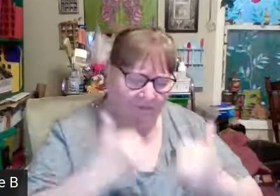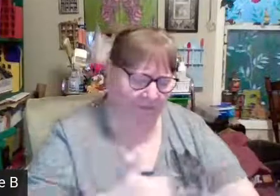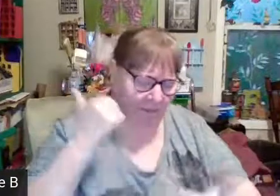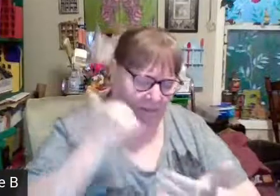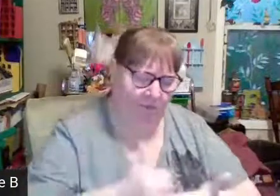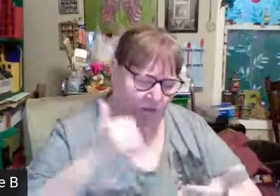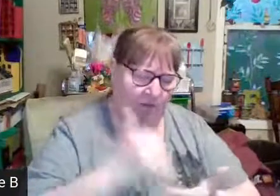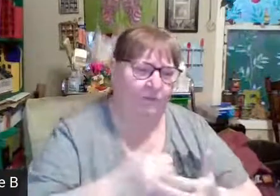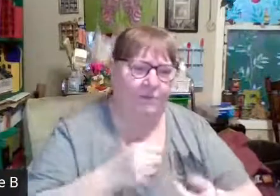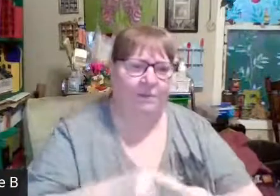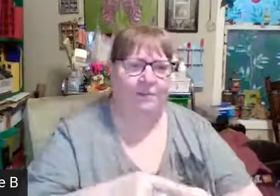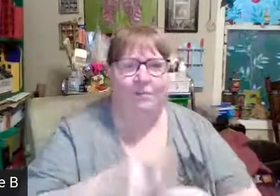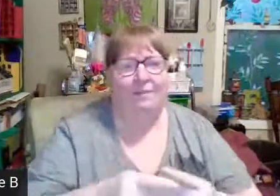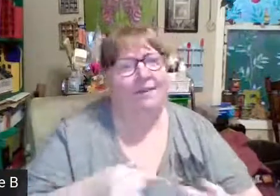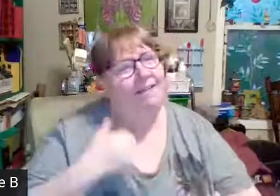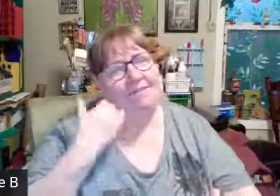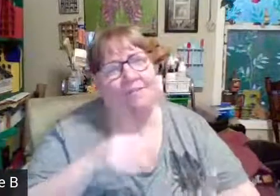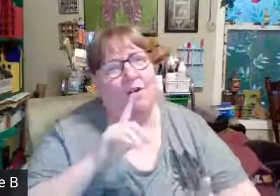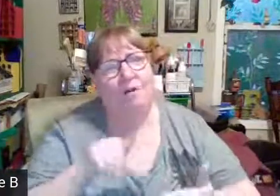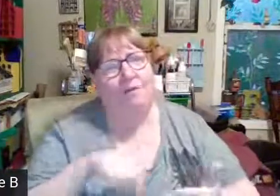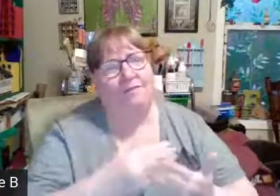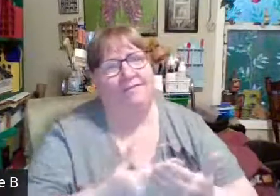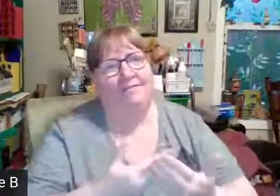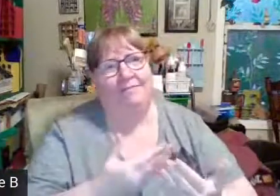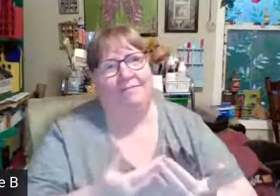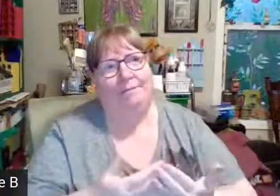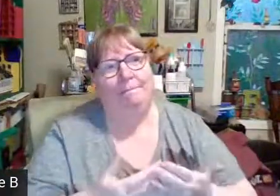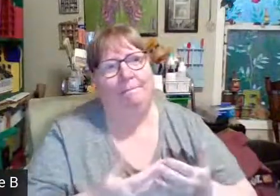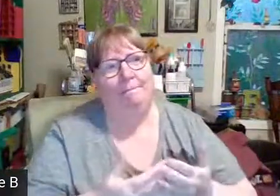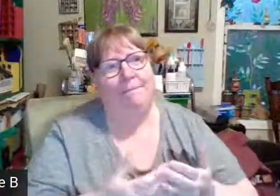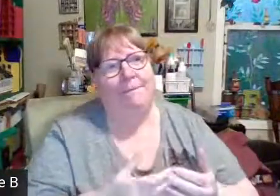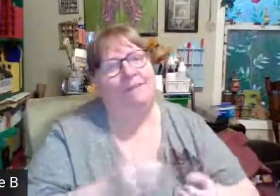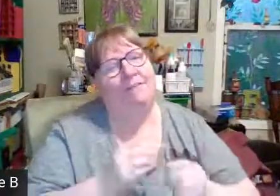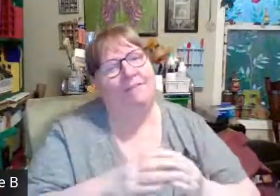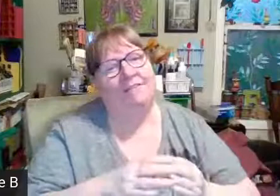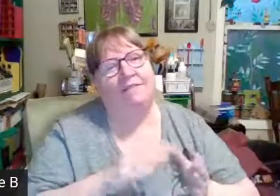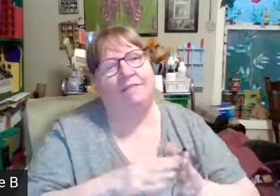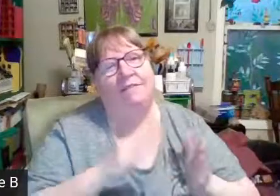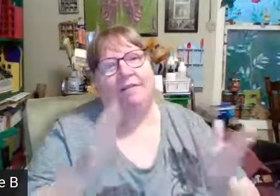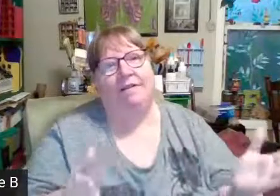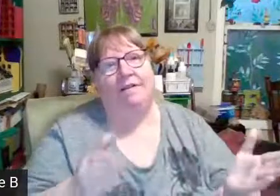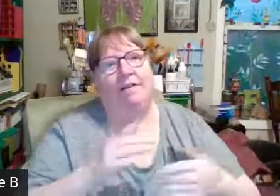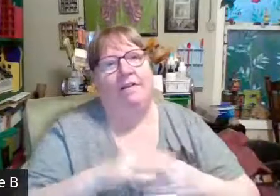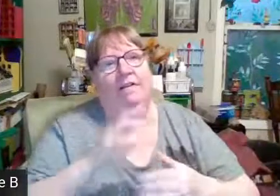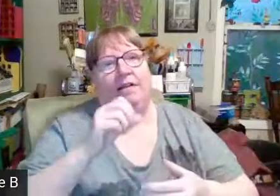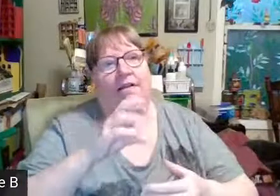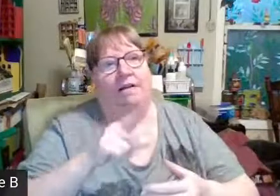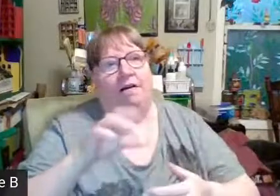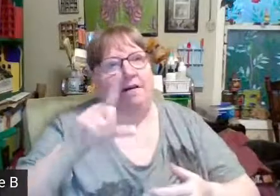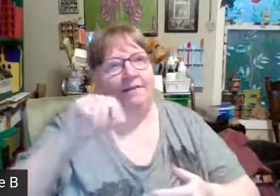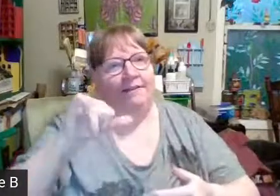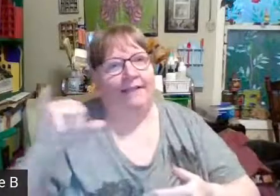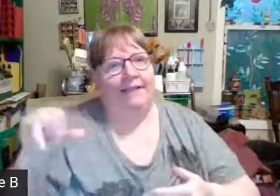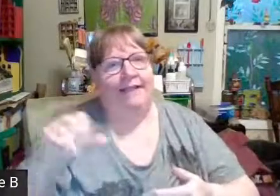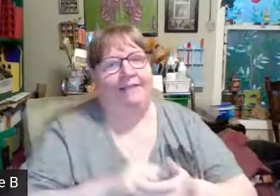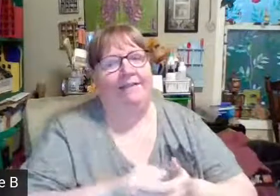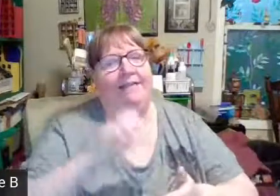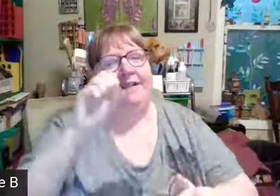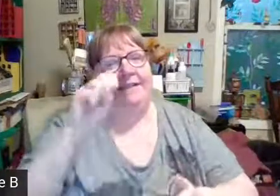right now we do have a little bit of cushion in the budget, but that's because we're in the holiday season. We don't know how everyone's going to donate over these months. We